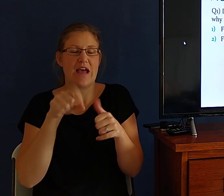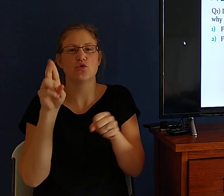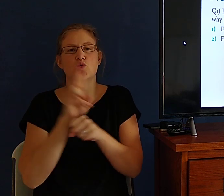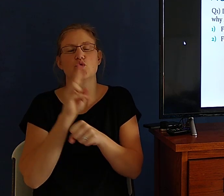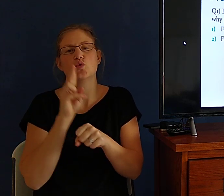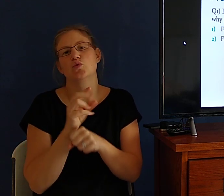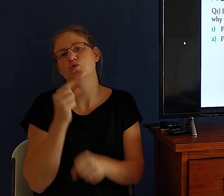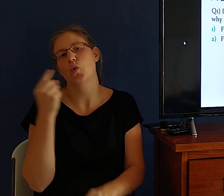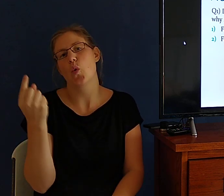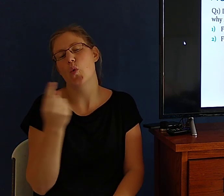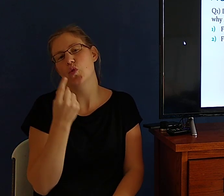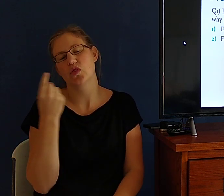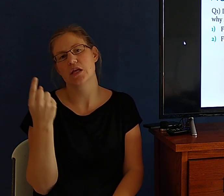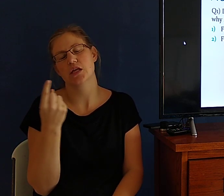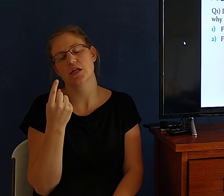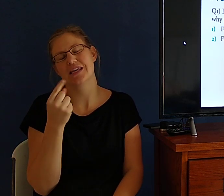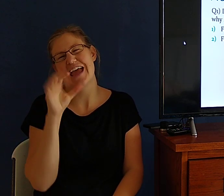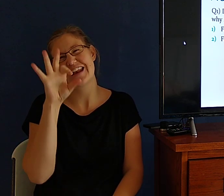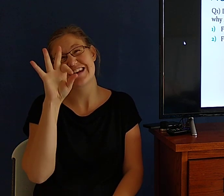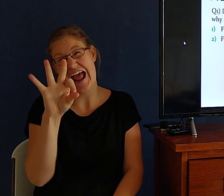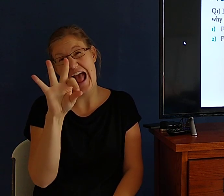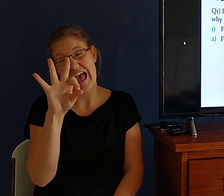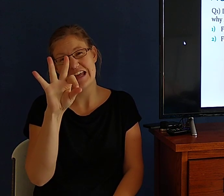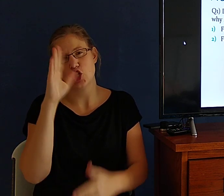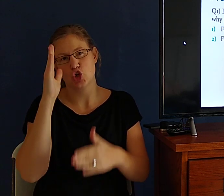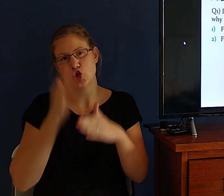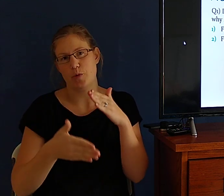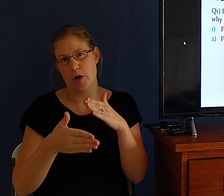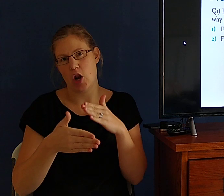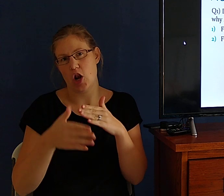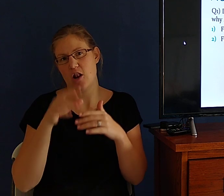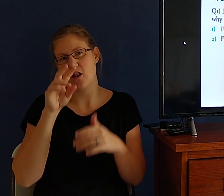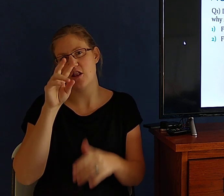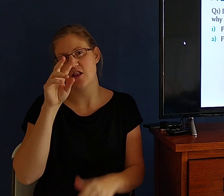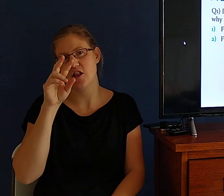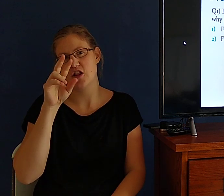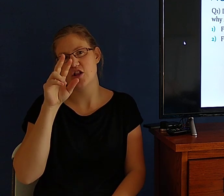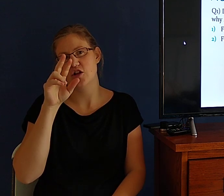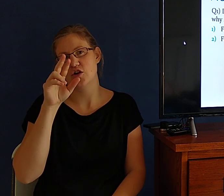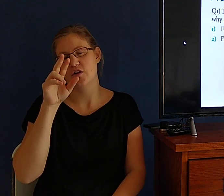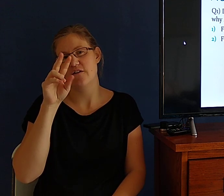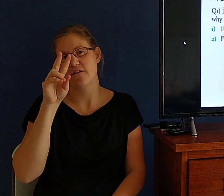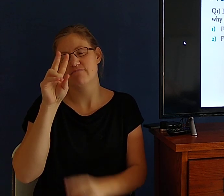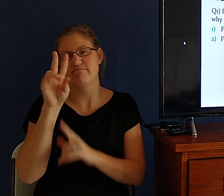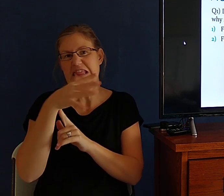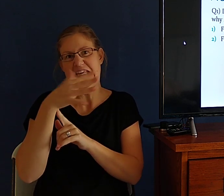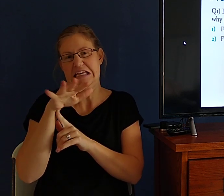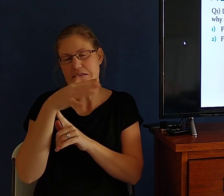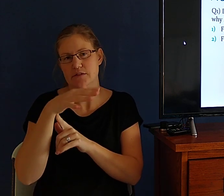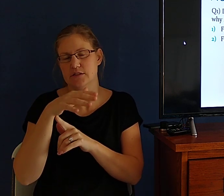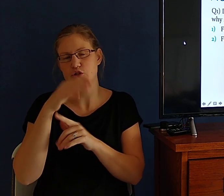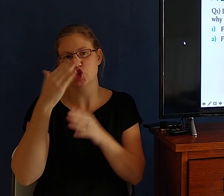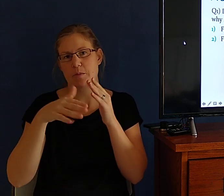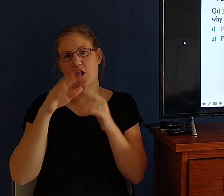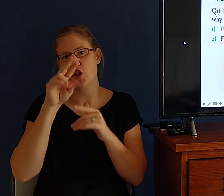only 9 terminal vertices. The terminal are leaves. Okay, so you need